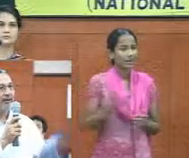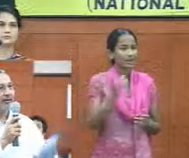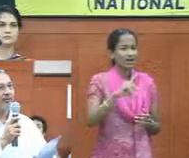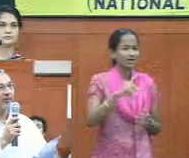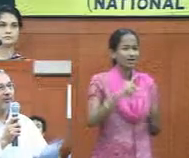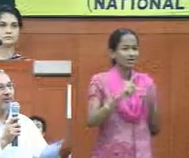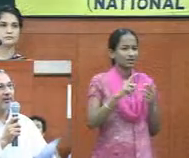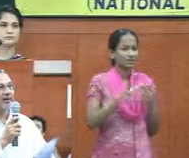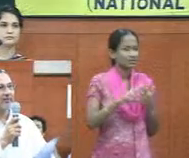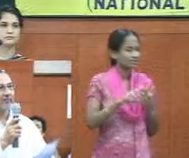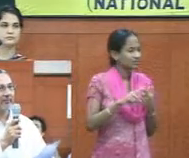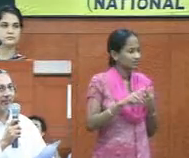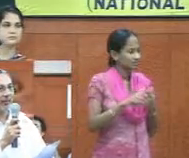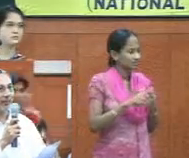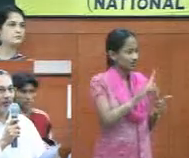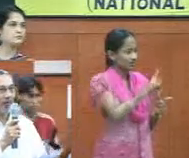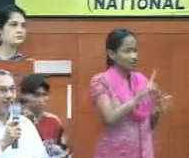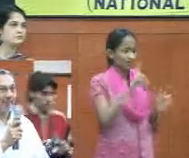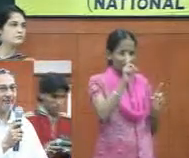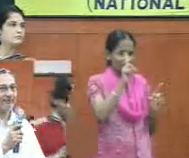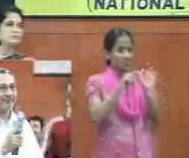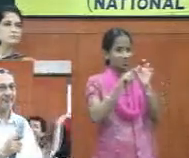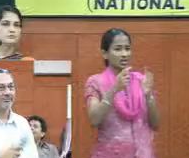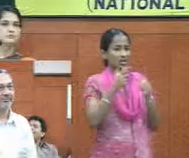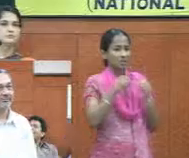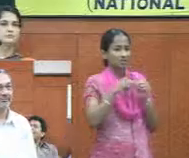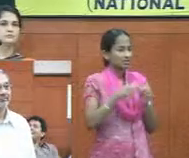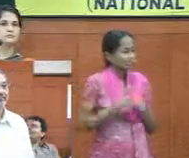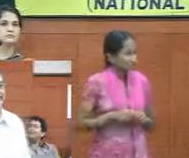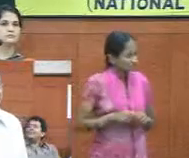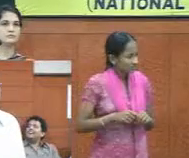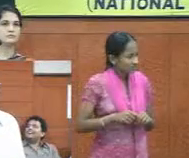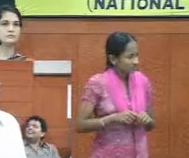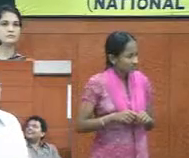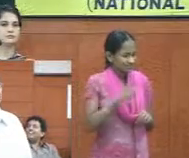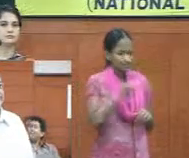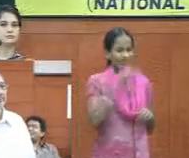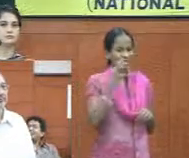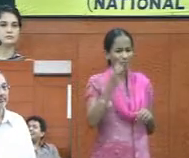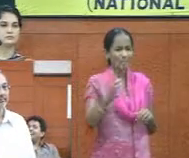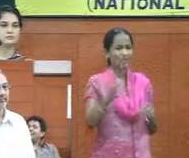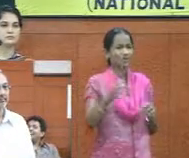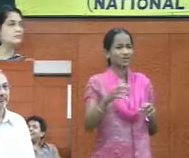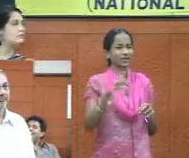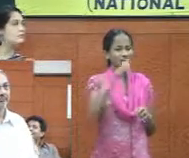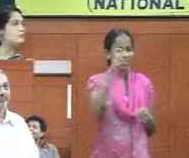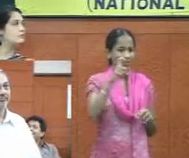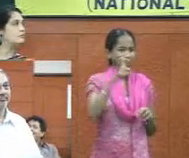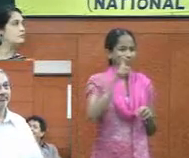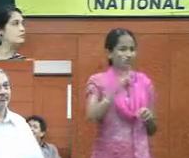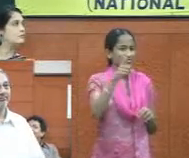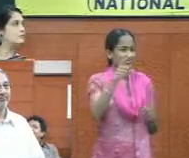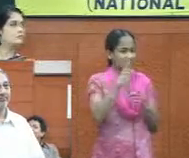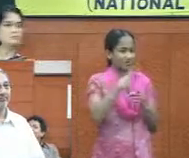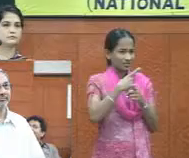question. The second question is... I'll answer that first question right away, because I think it's a very important question, and it's a question that we've been